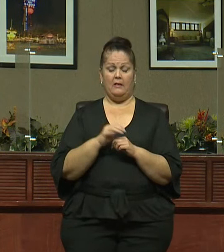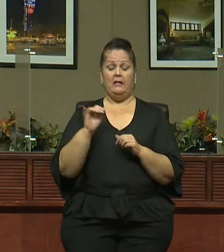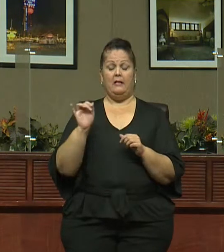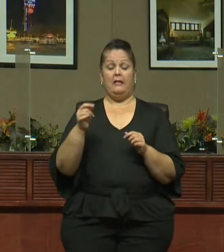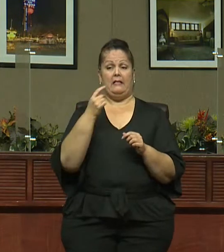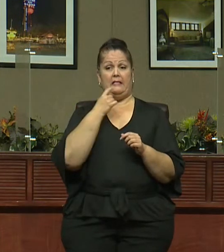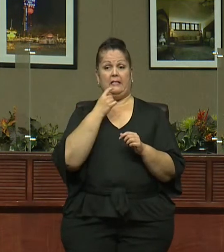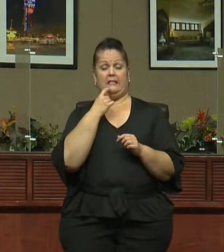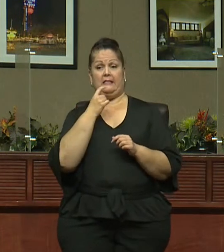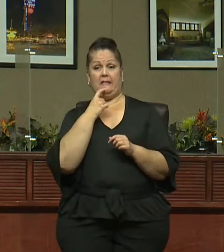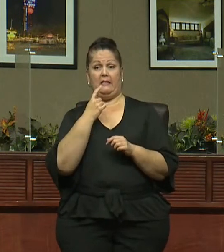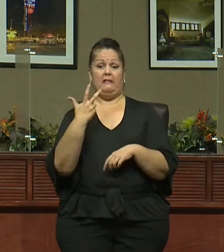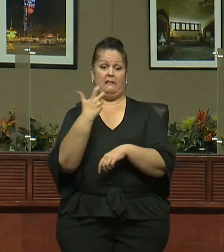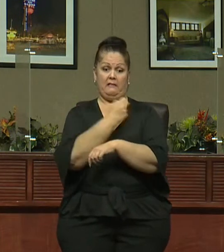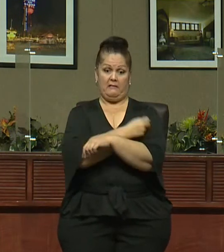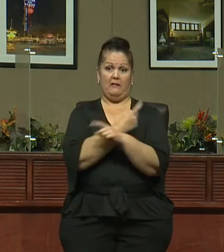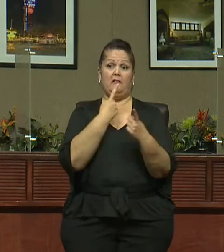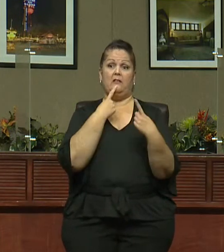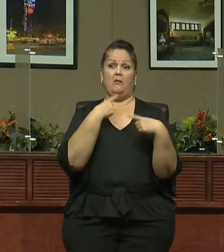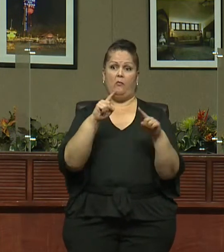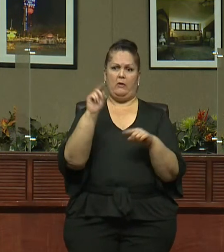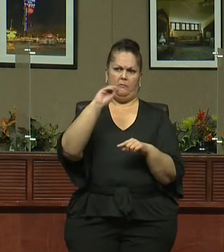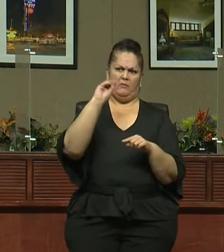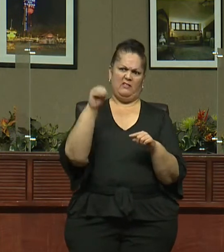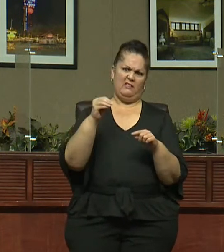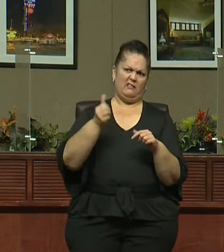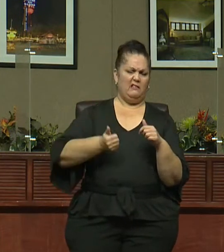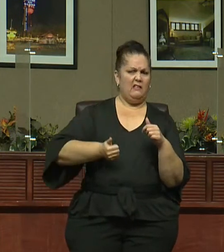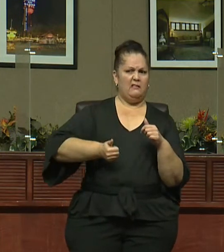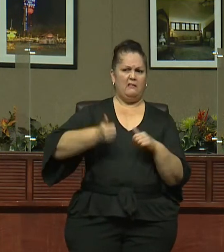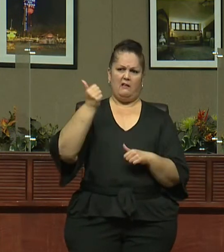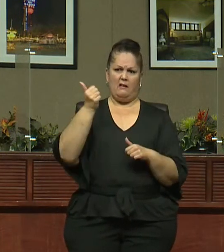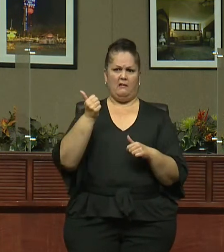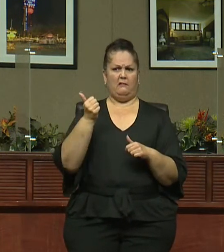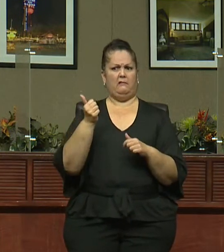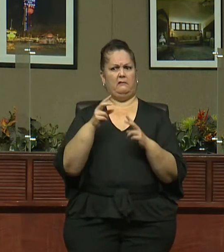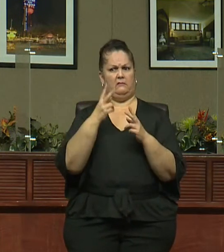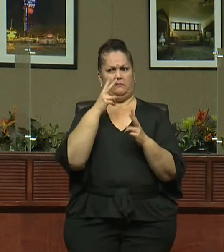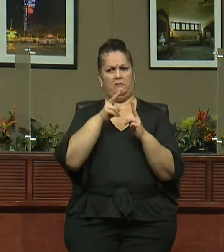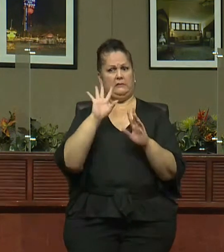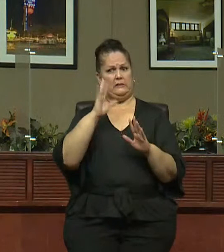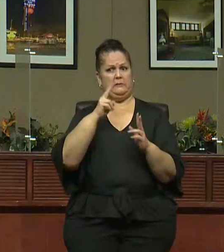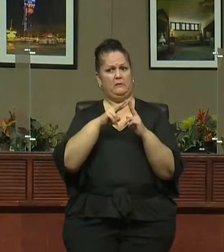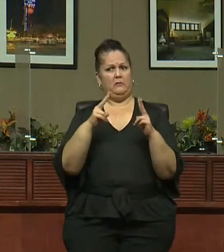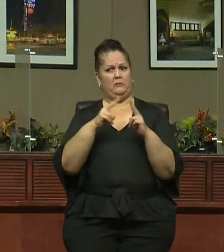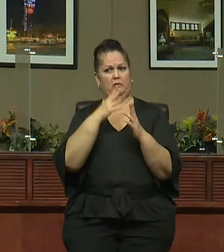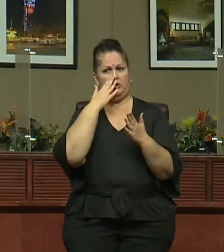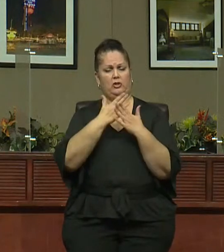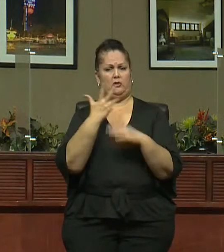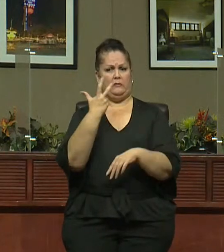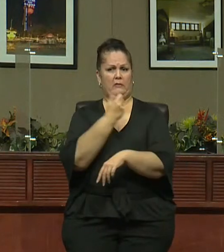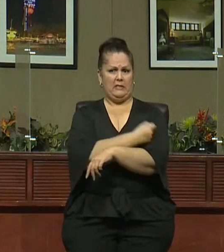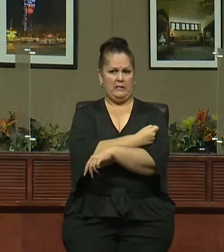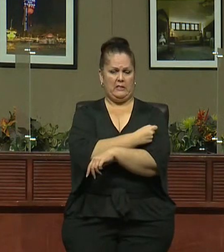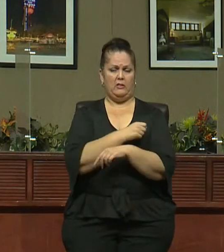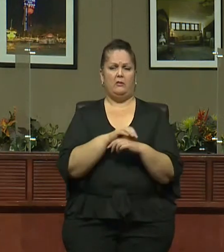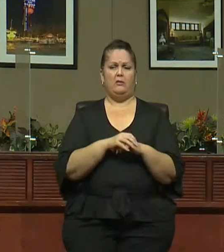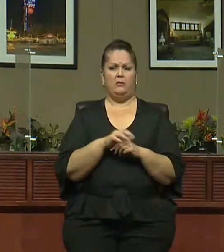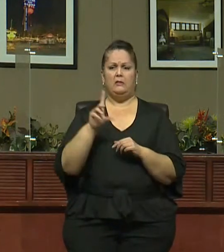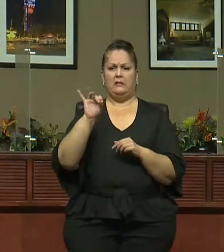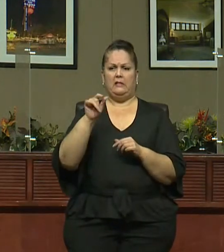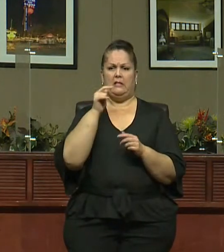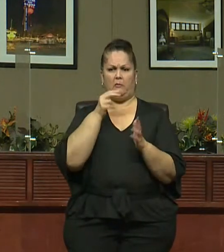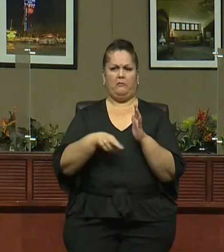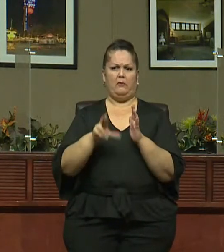providing by Moderna and Pfizer, it seems like those are very, very good vaccines. We will wait for the data. Some is going to be reviewed